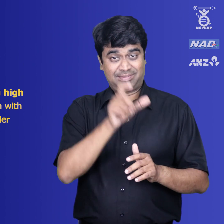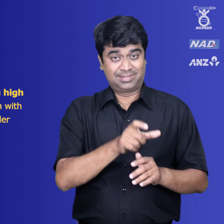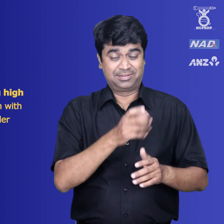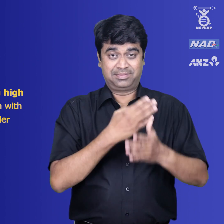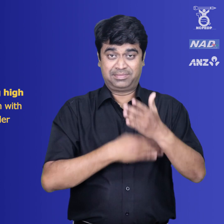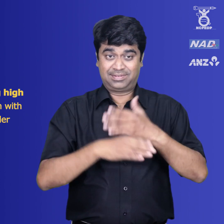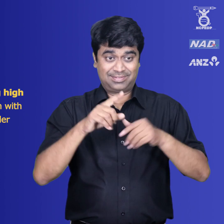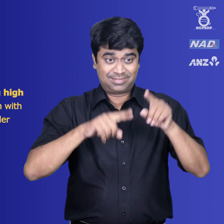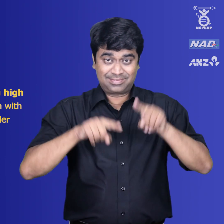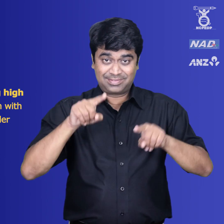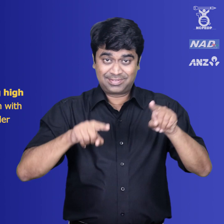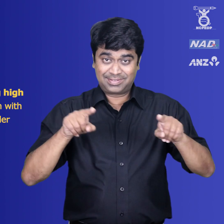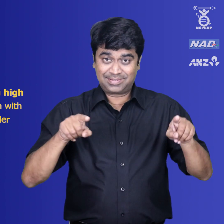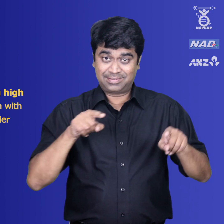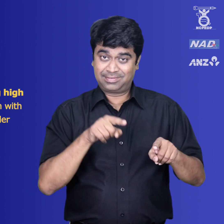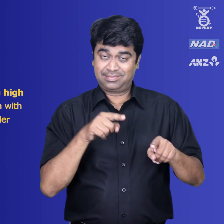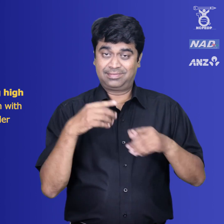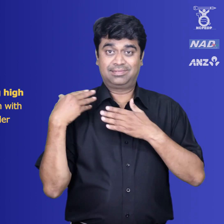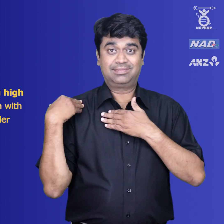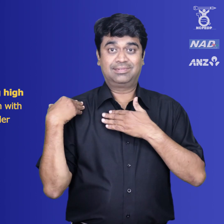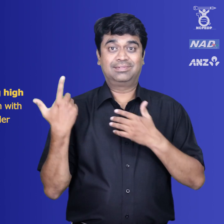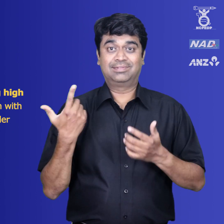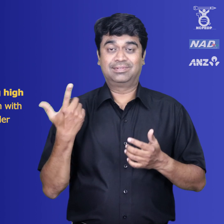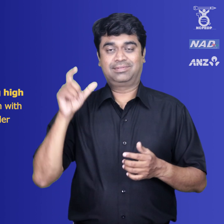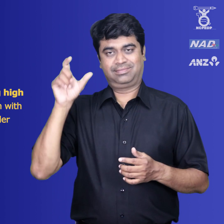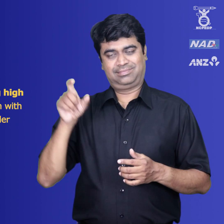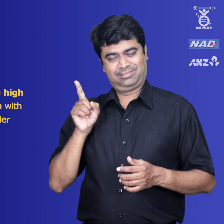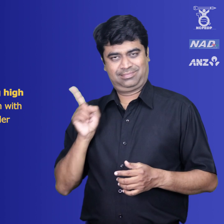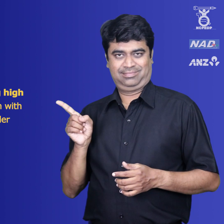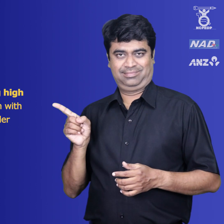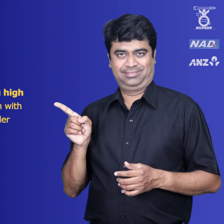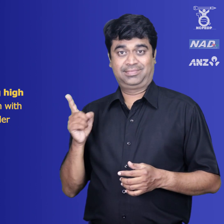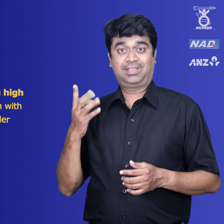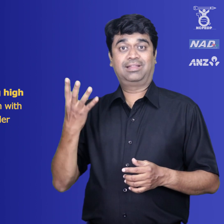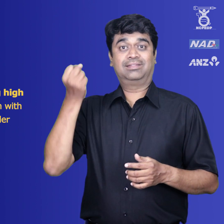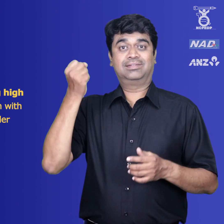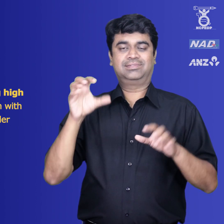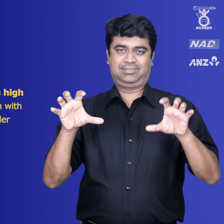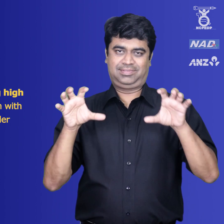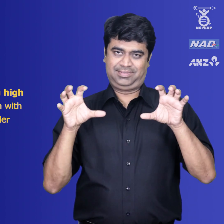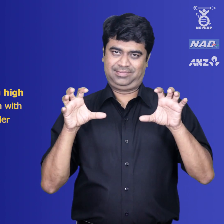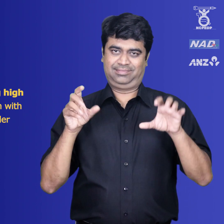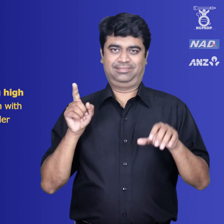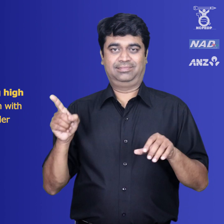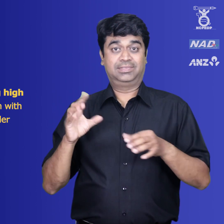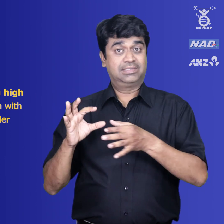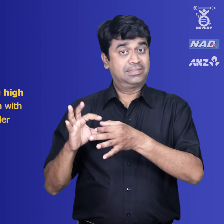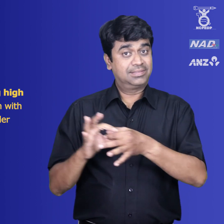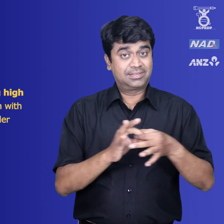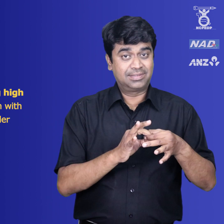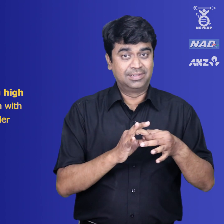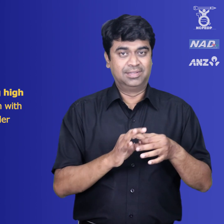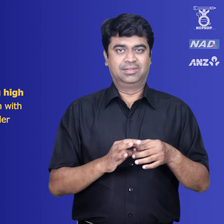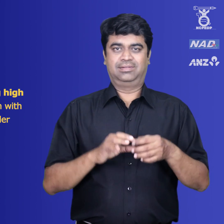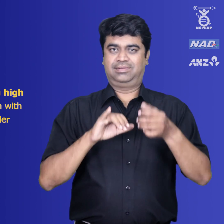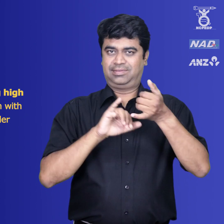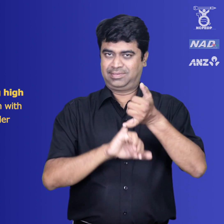with benchmark disability certified under Clause A of subsection